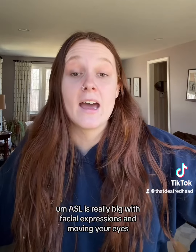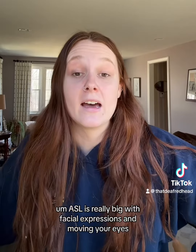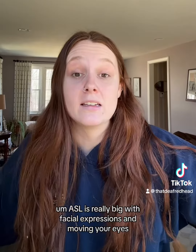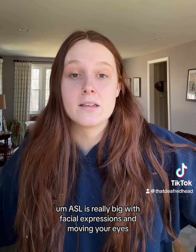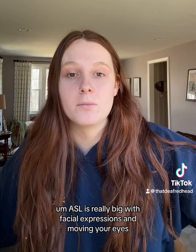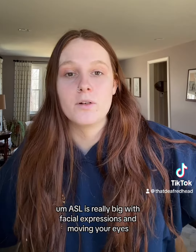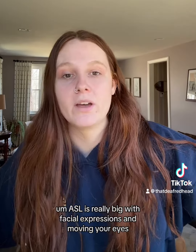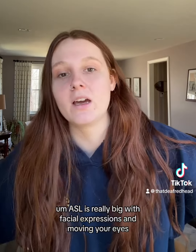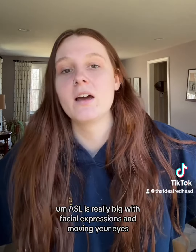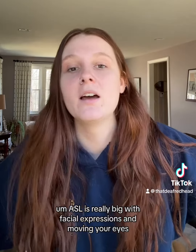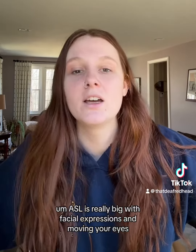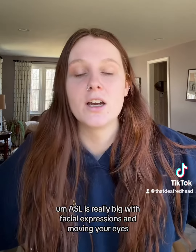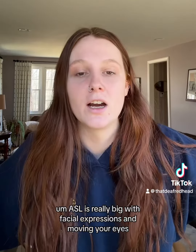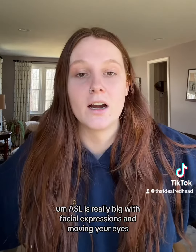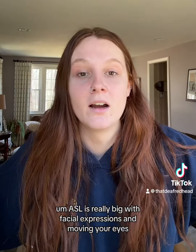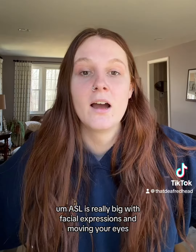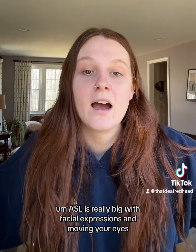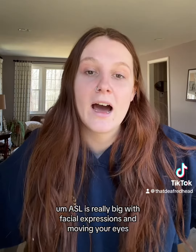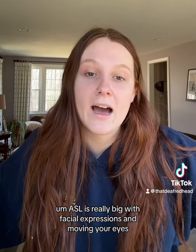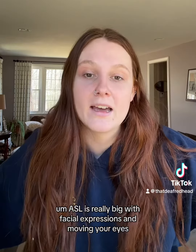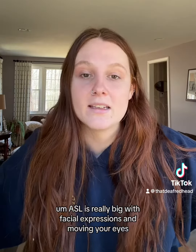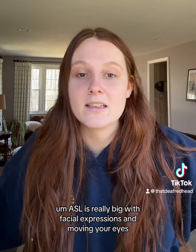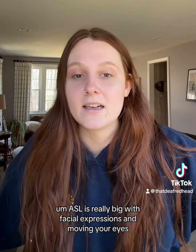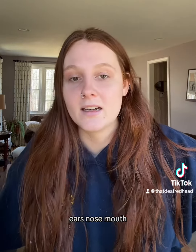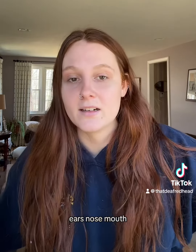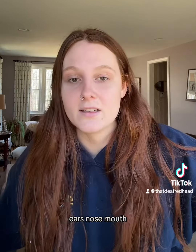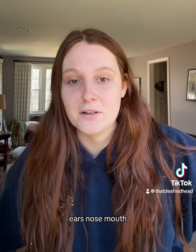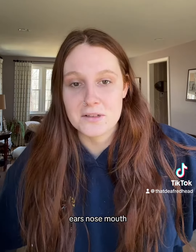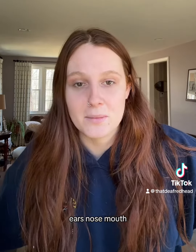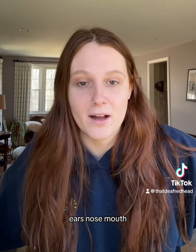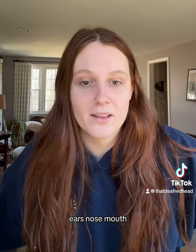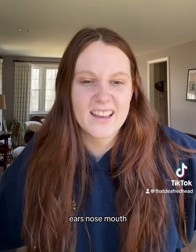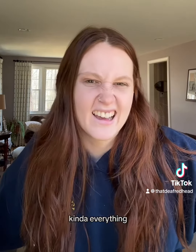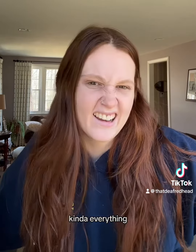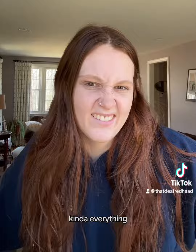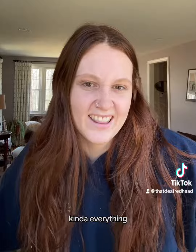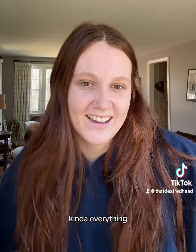and moving your eyes, ears, nose, mouth, kind of everything